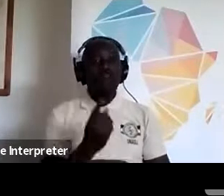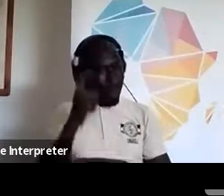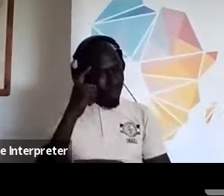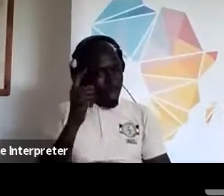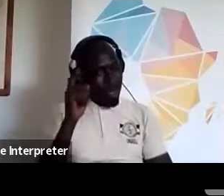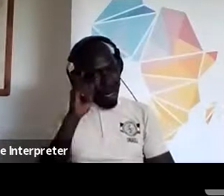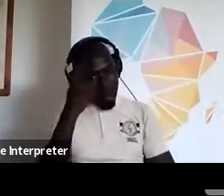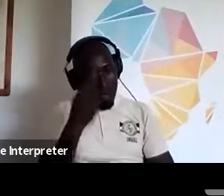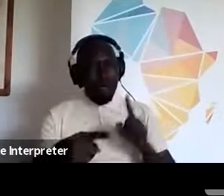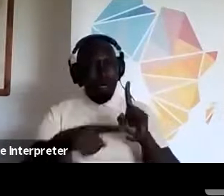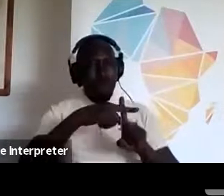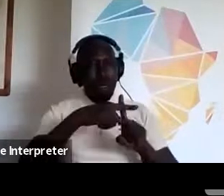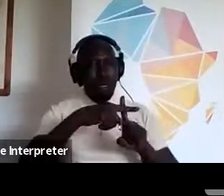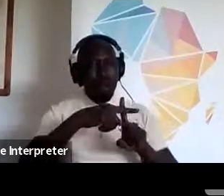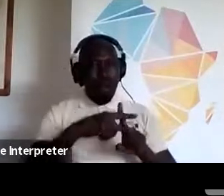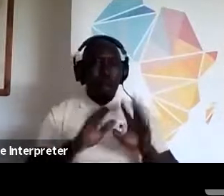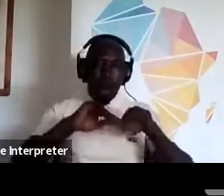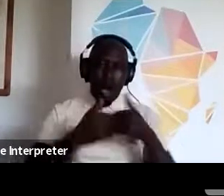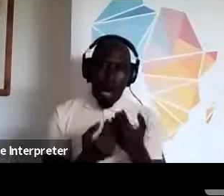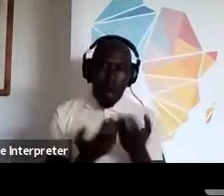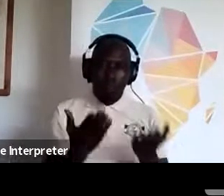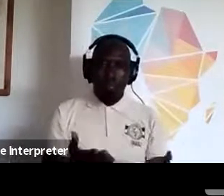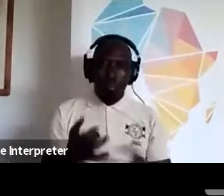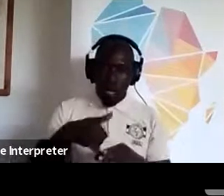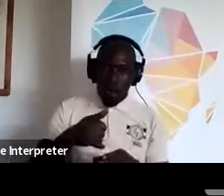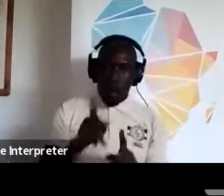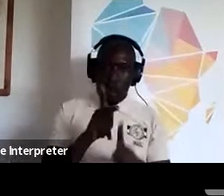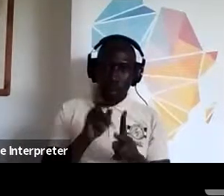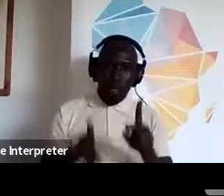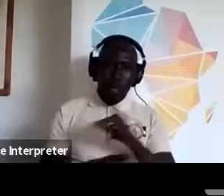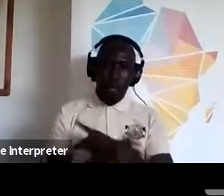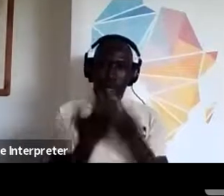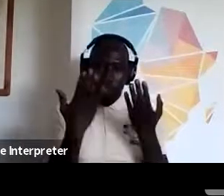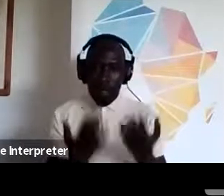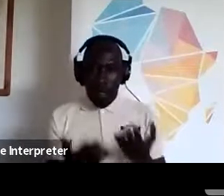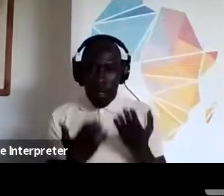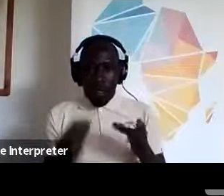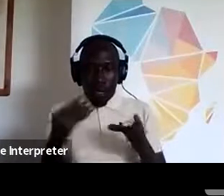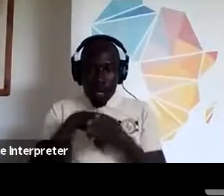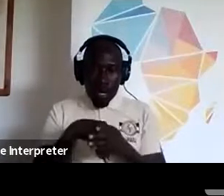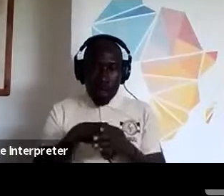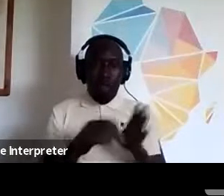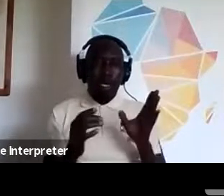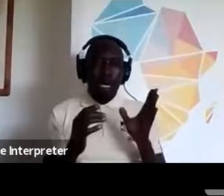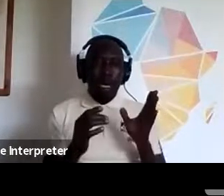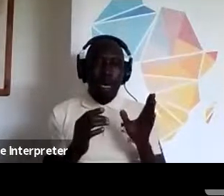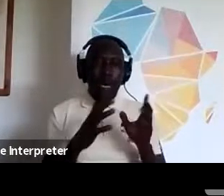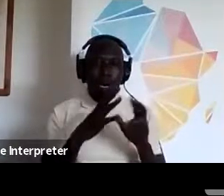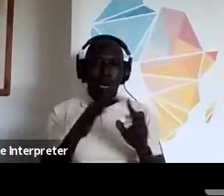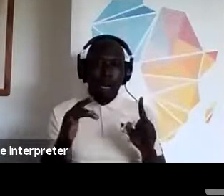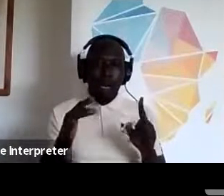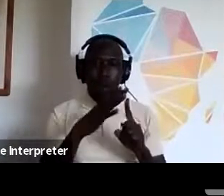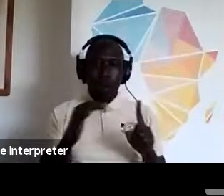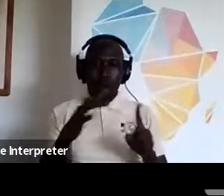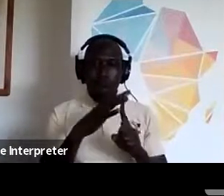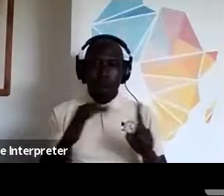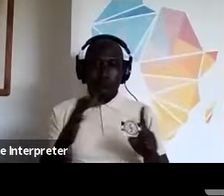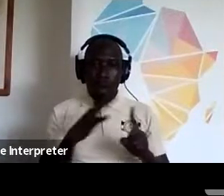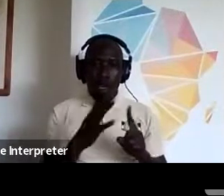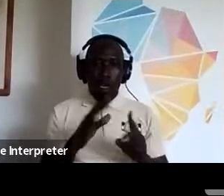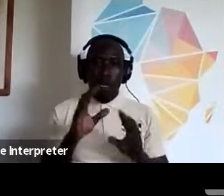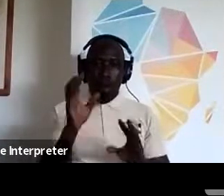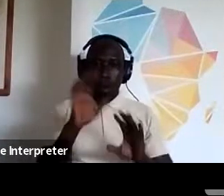government is positive on how to include people with disabilities into the digital world, now that we're all